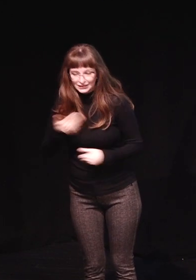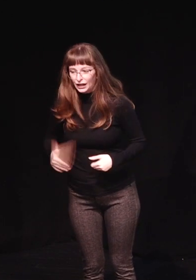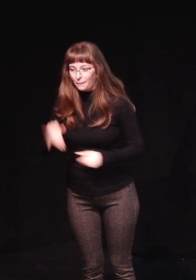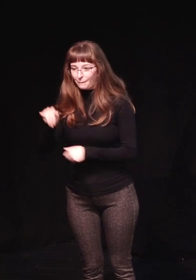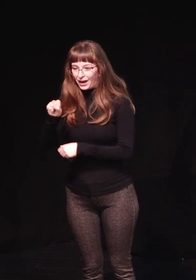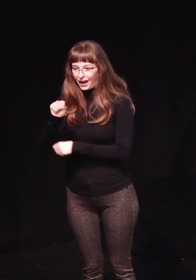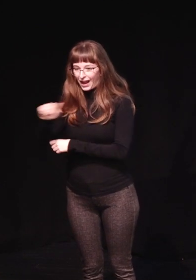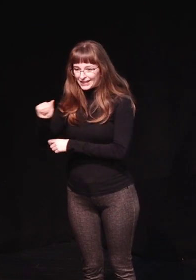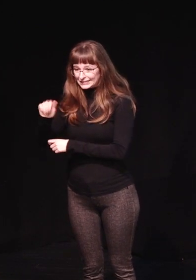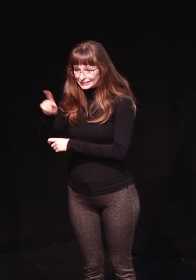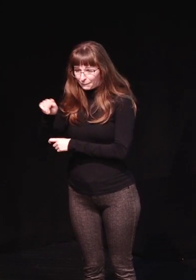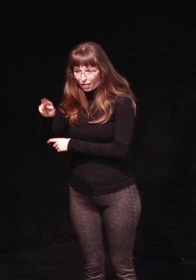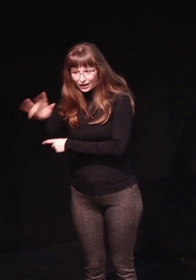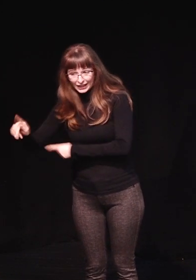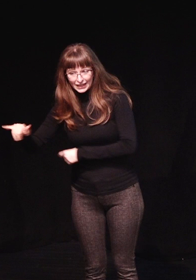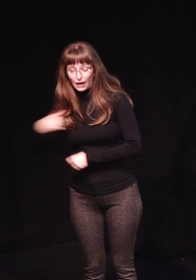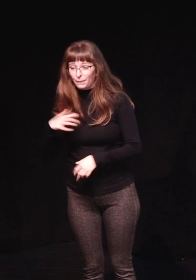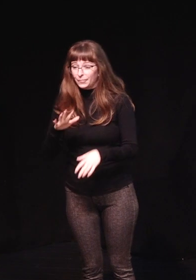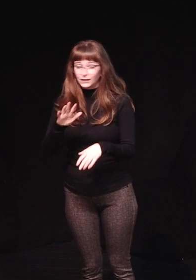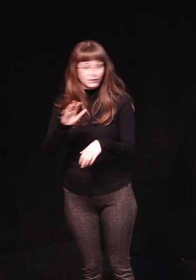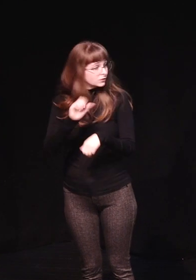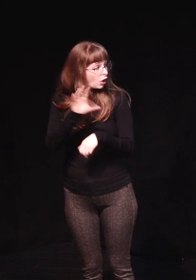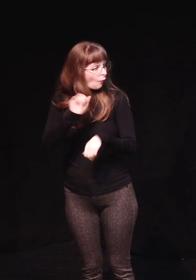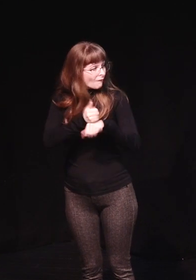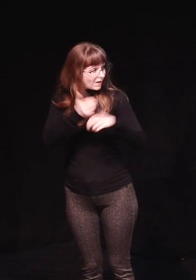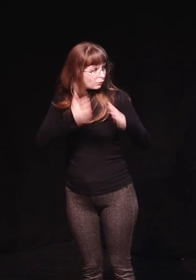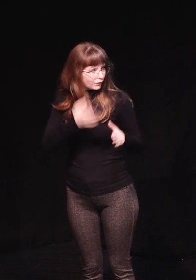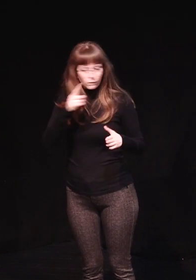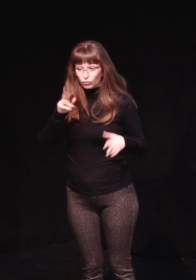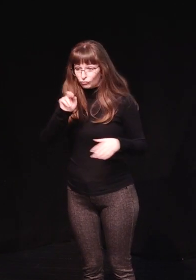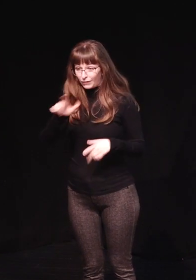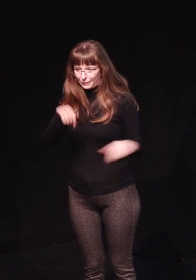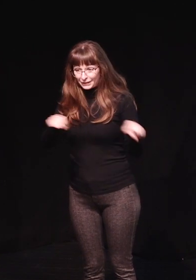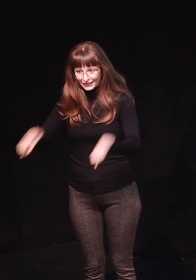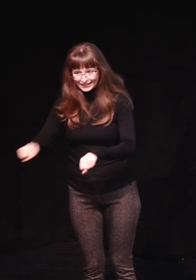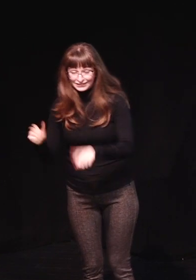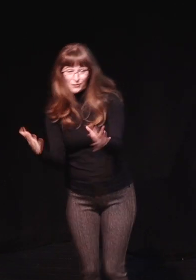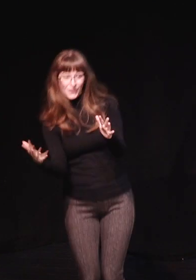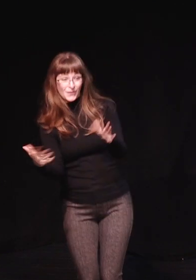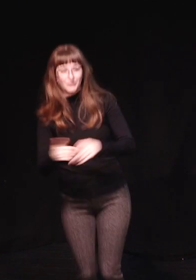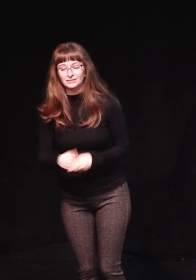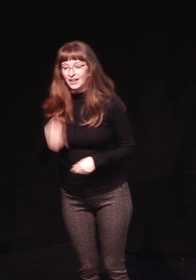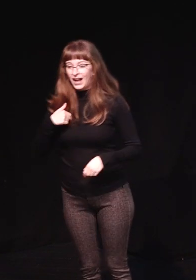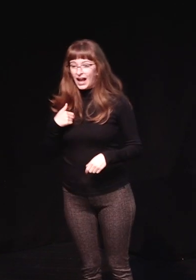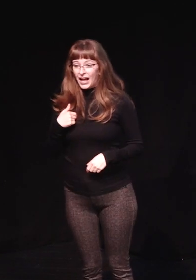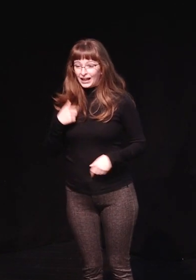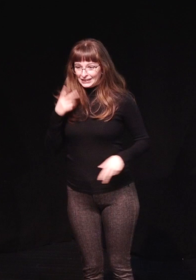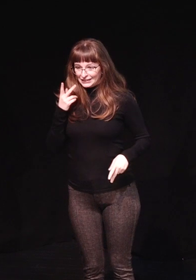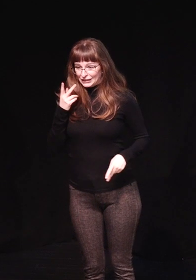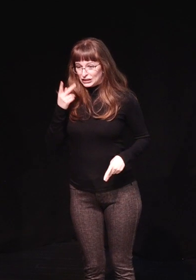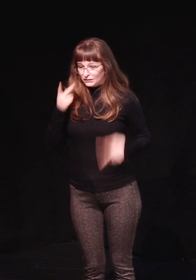co-founder and director of Real Abilities. I'll describe... I'll describe myself insecurely